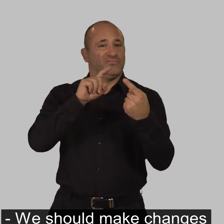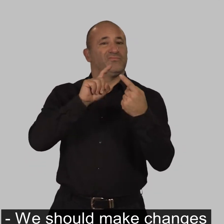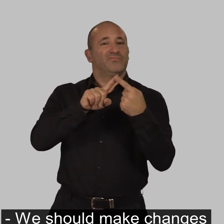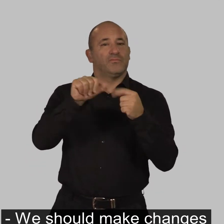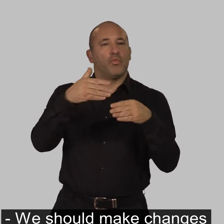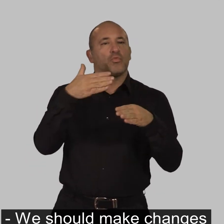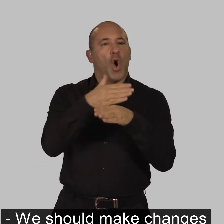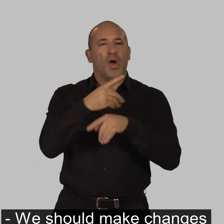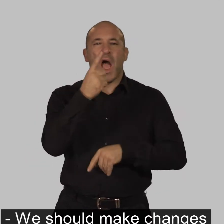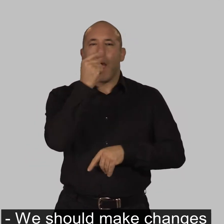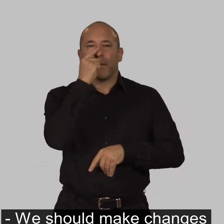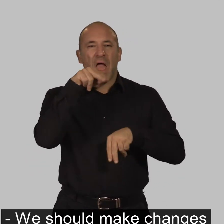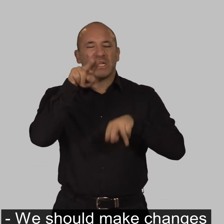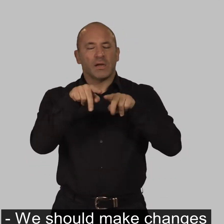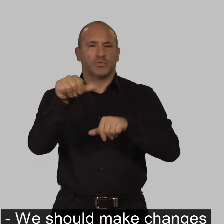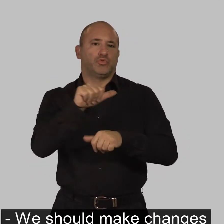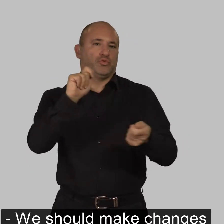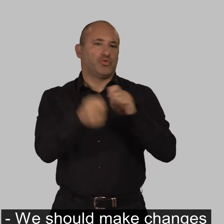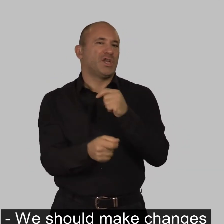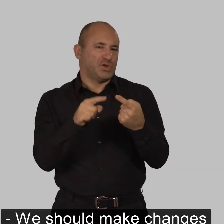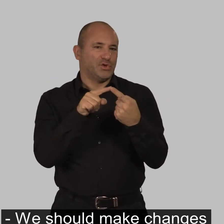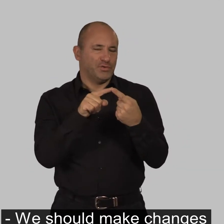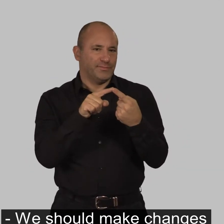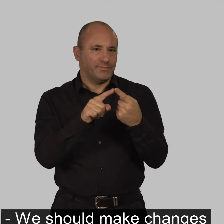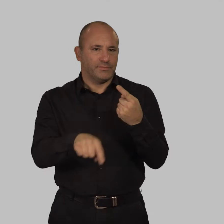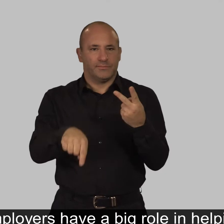We should make changes to the work capability assessment.